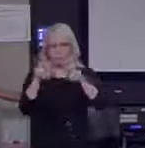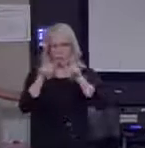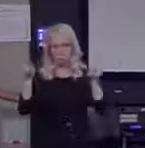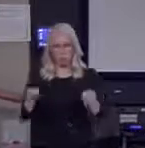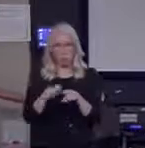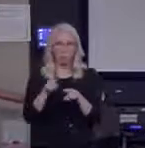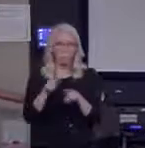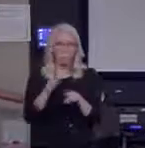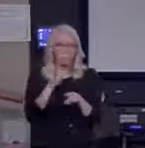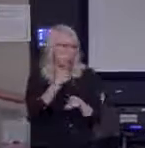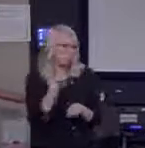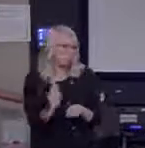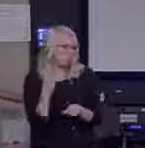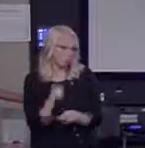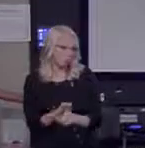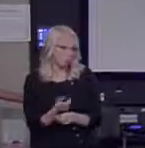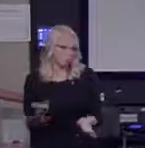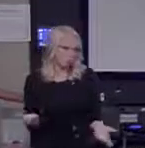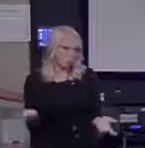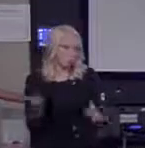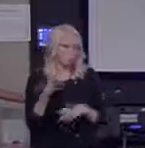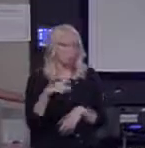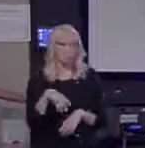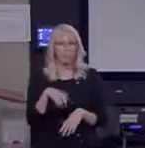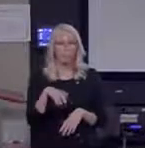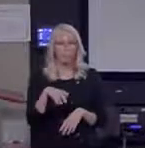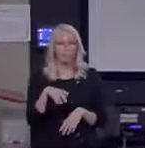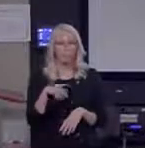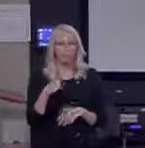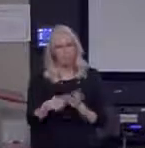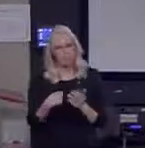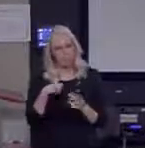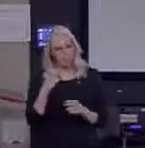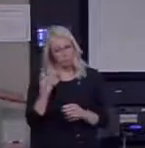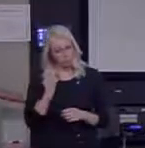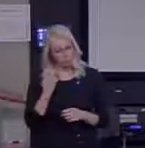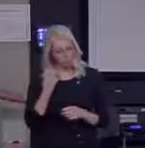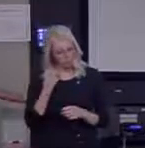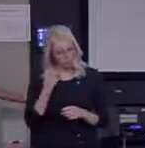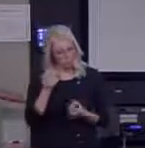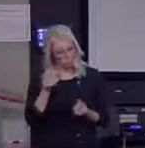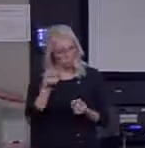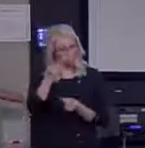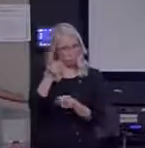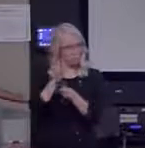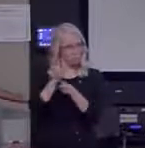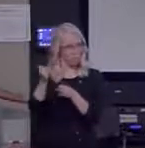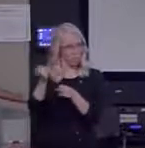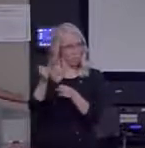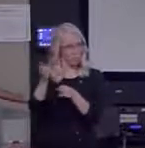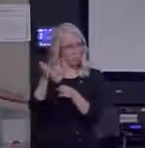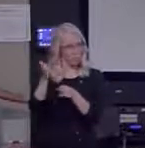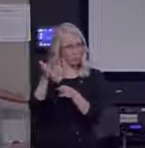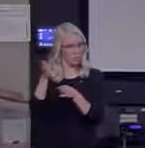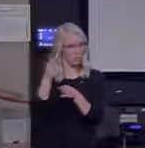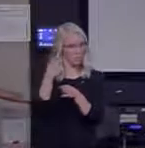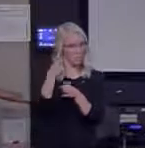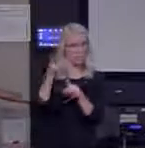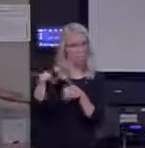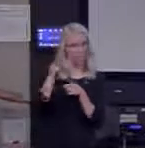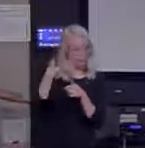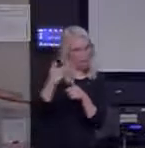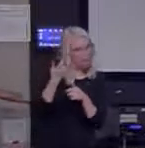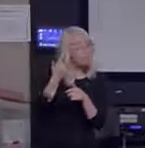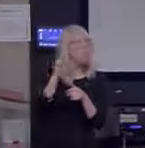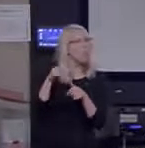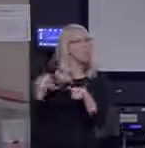its risks. And you got to ask yourself, when has the field amassed enough gold standard data to